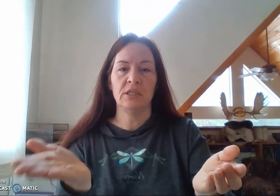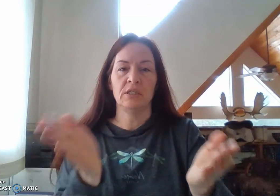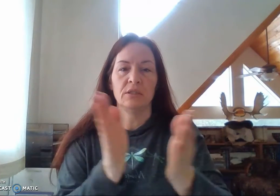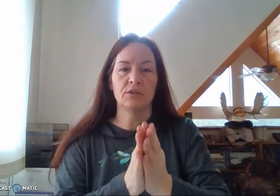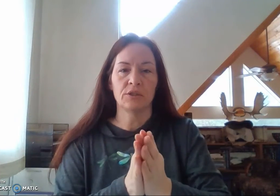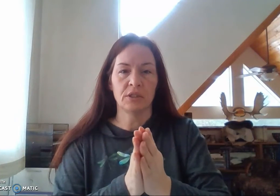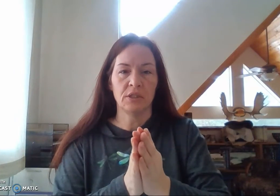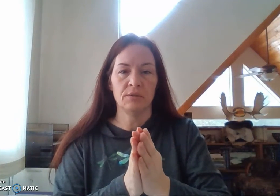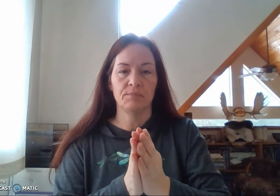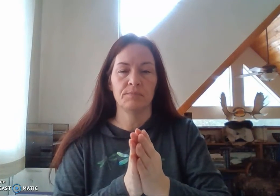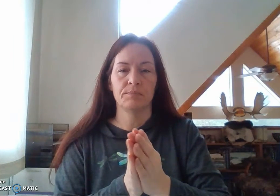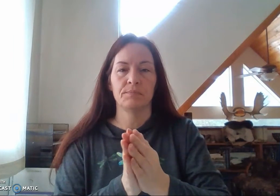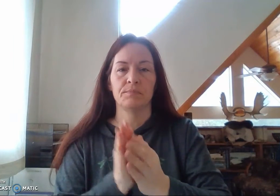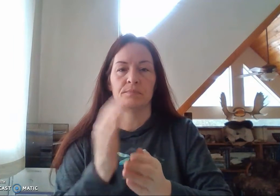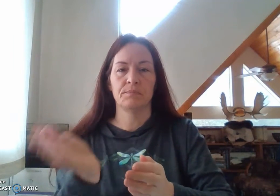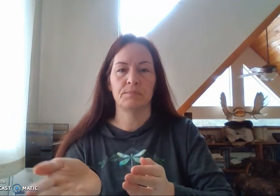Dirty, dirty.